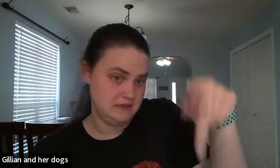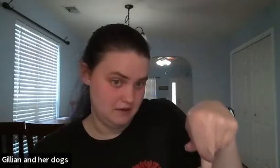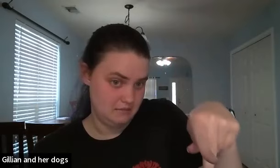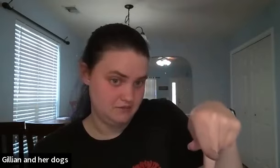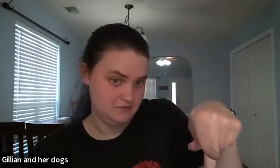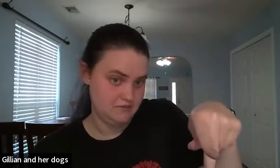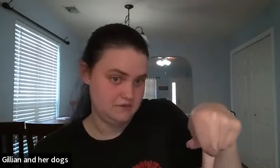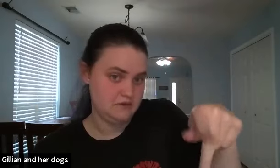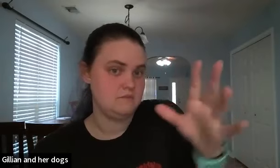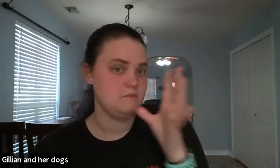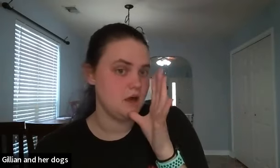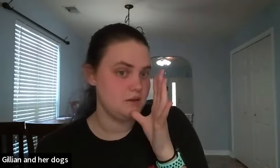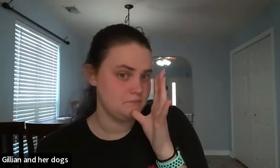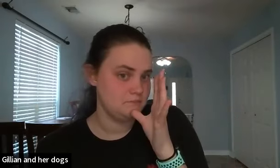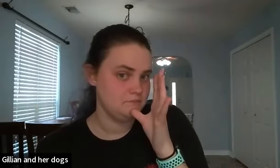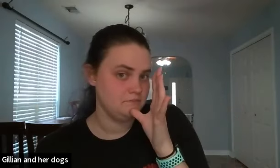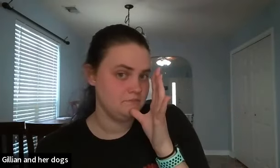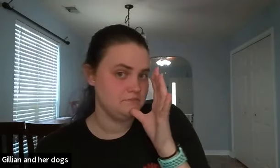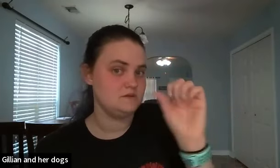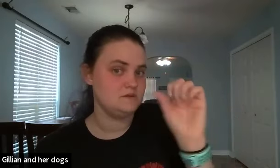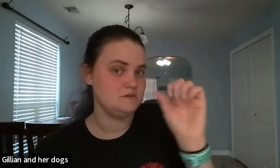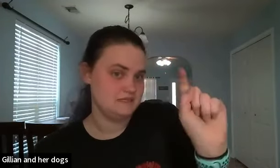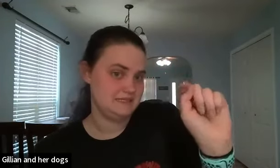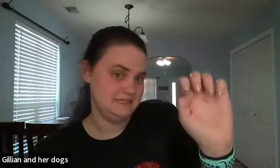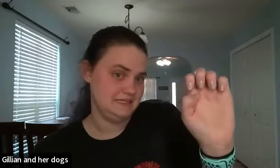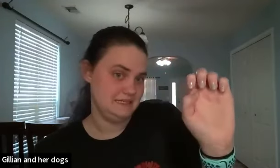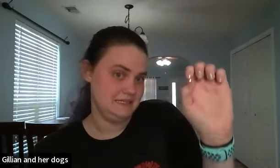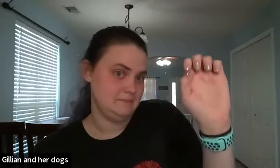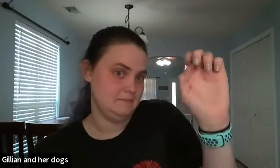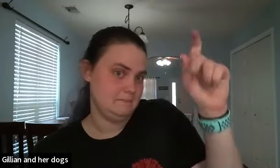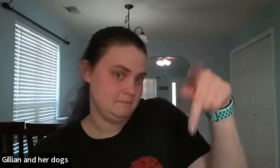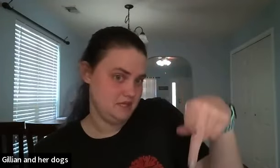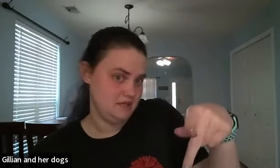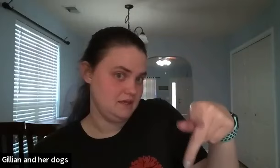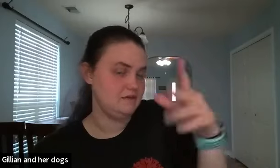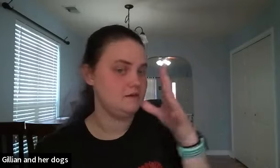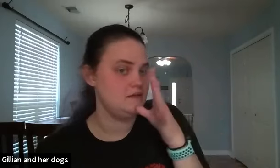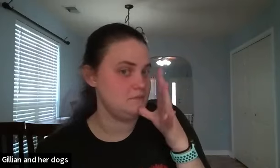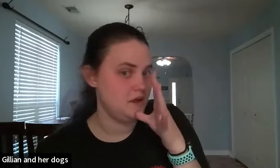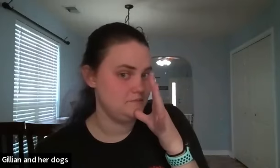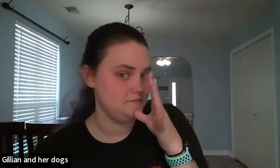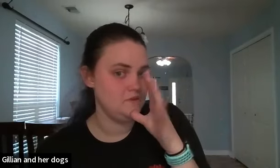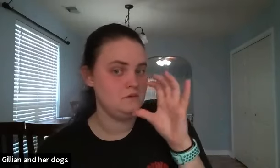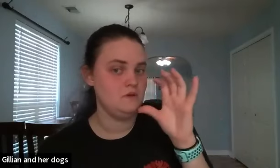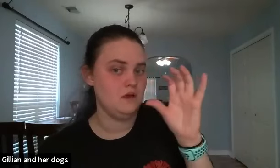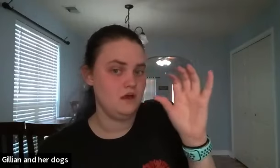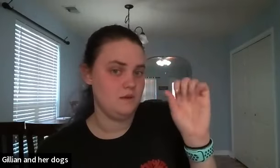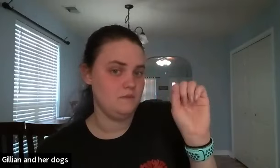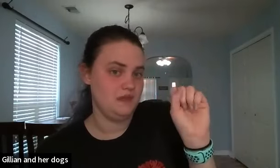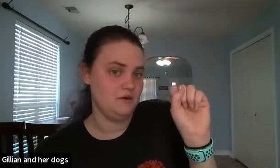Step mom. So it'd be the S-T-E-P, then mom. Then,